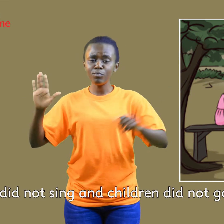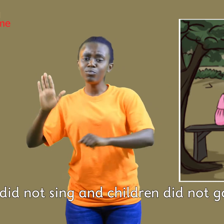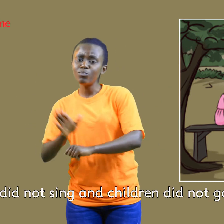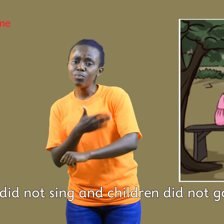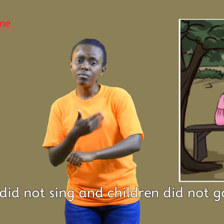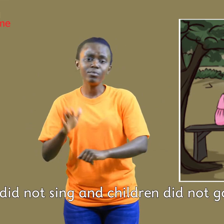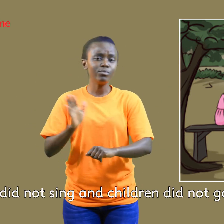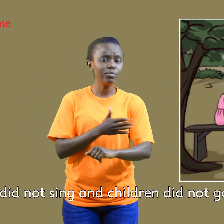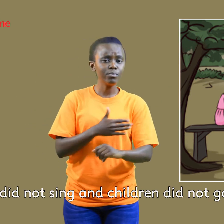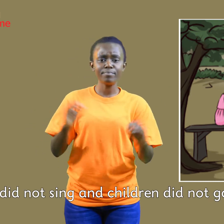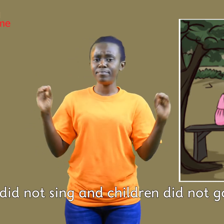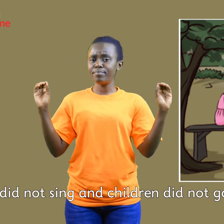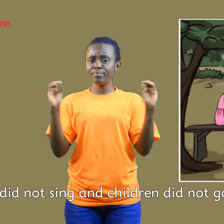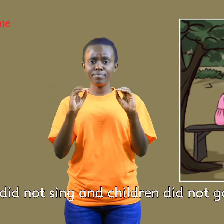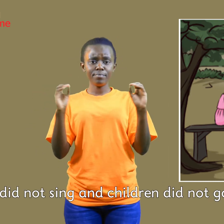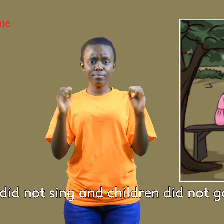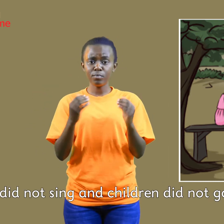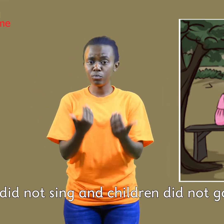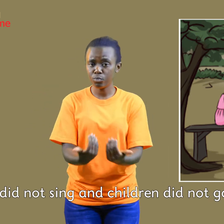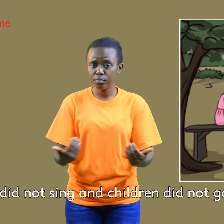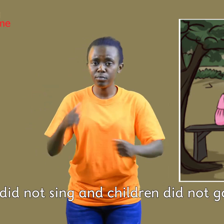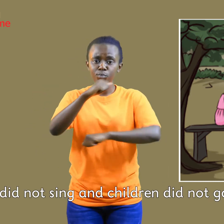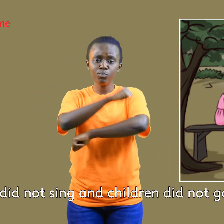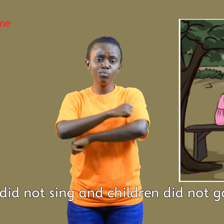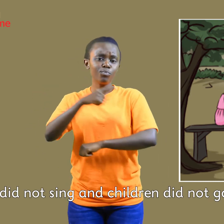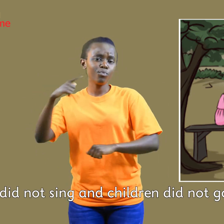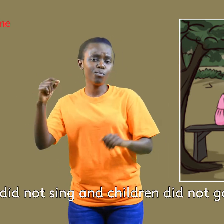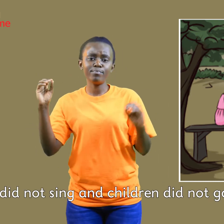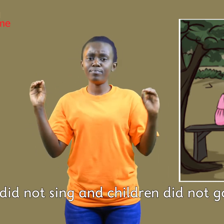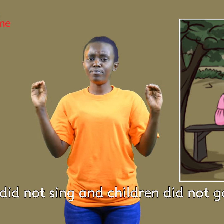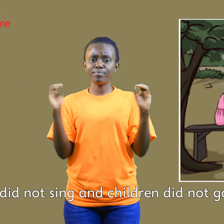Birds did not sing, and children did not go to school.